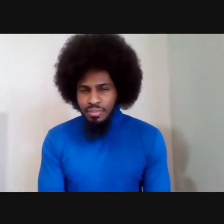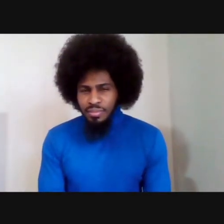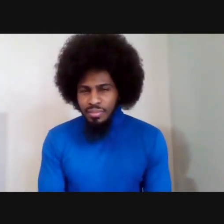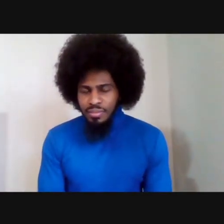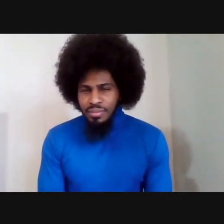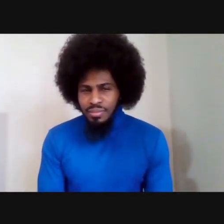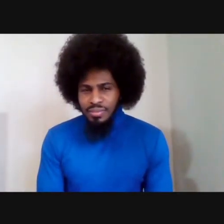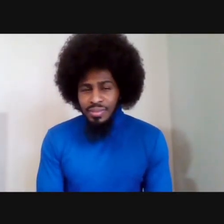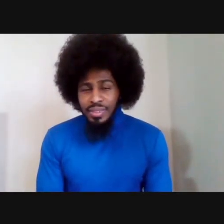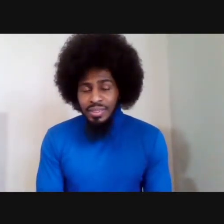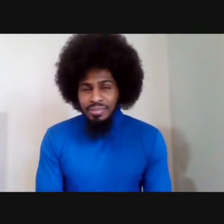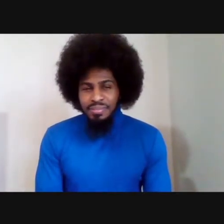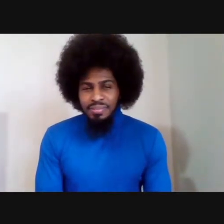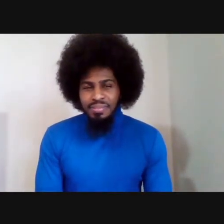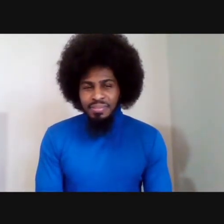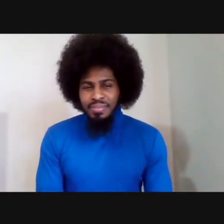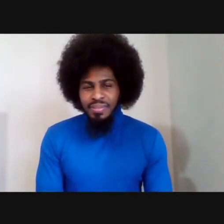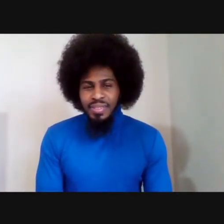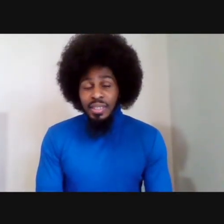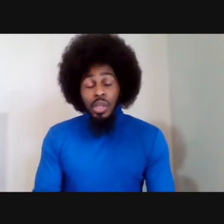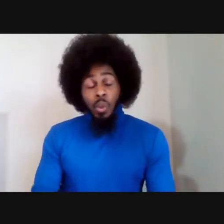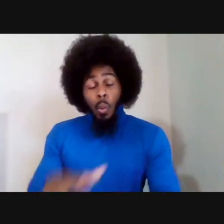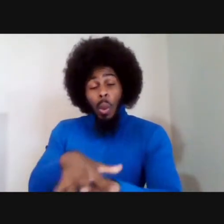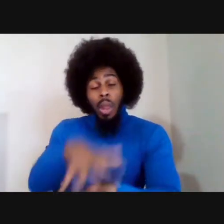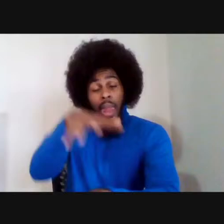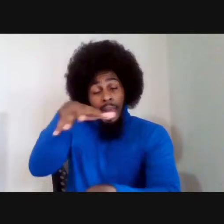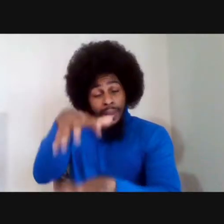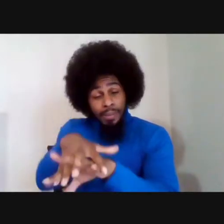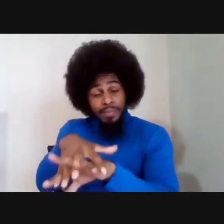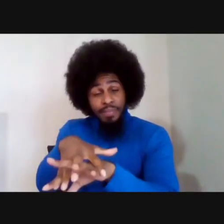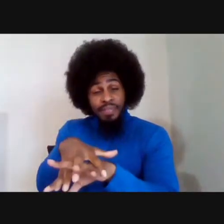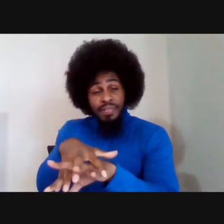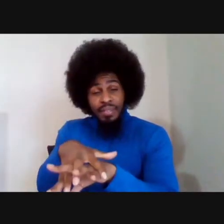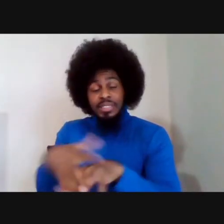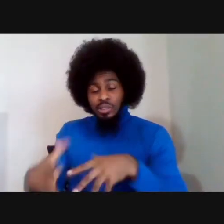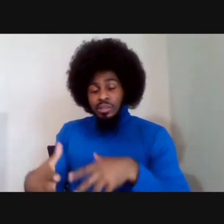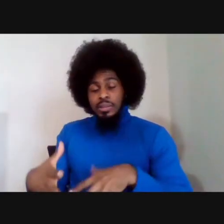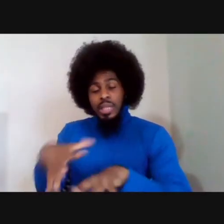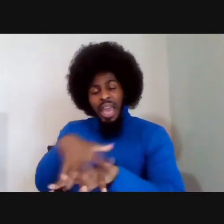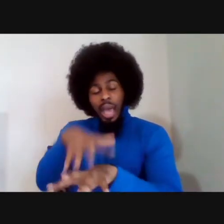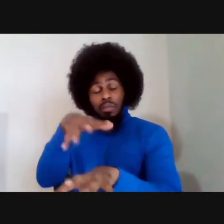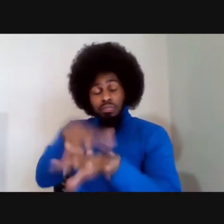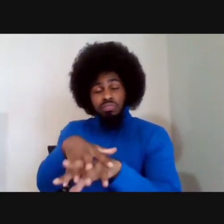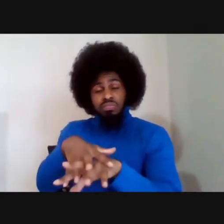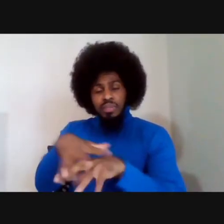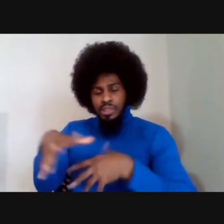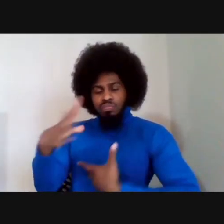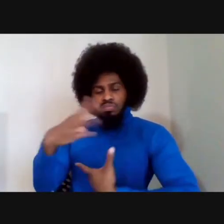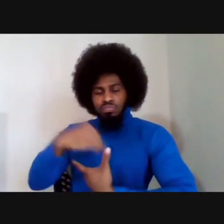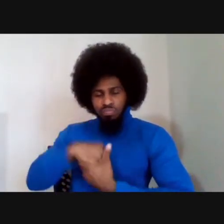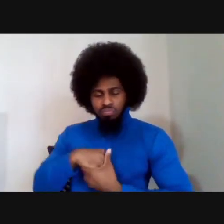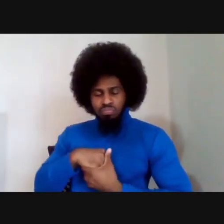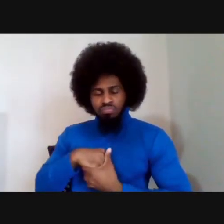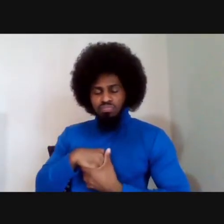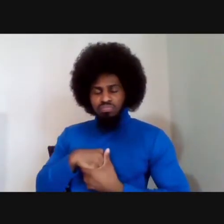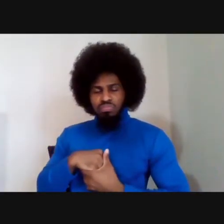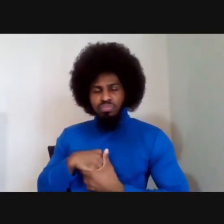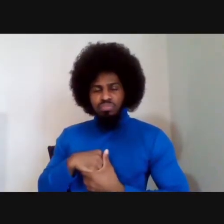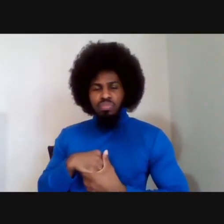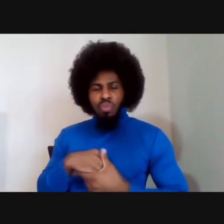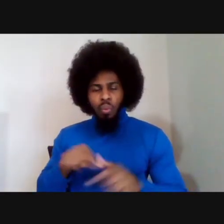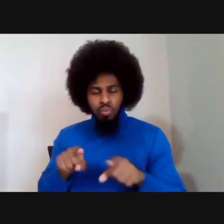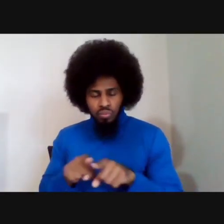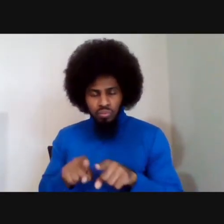the mother of Olayika Zumbi, a community leader, dancer, choreographer, vocalist, songwriter, costume designer, the